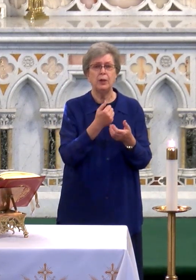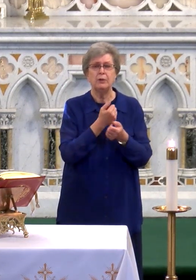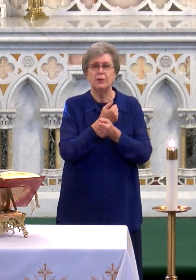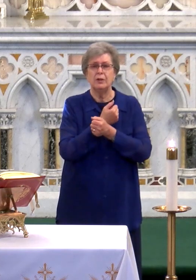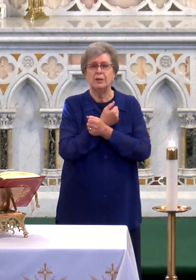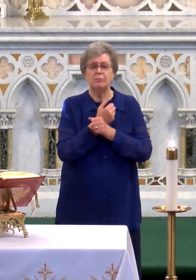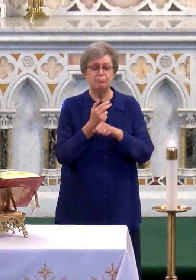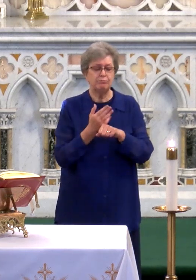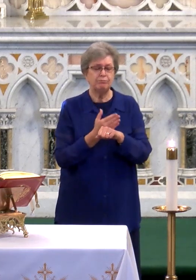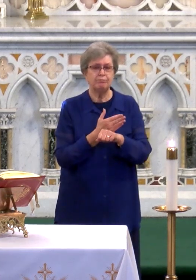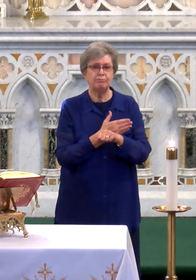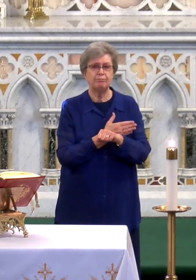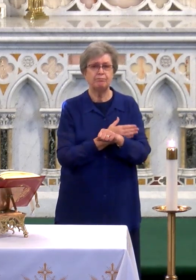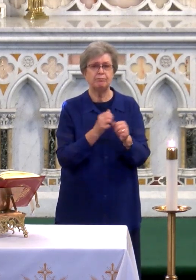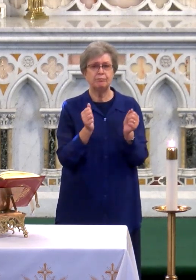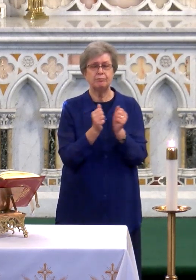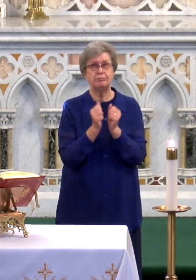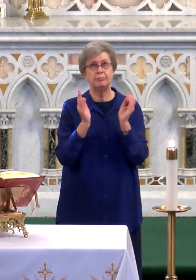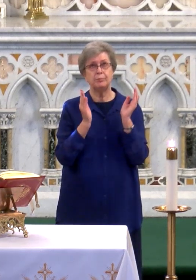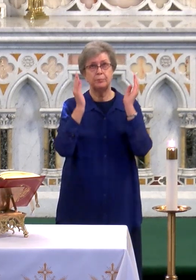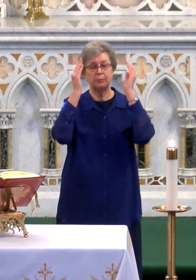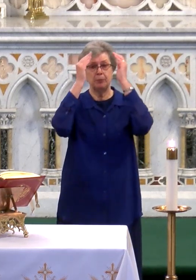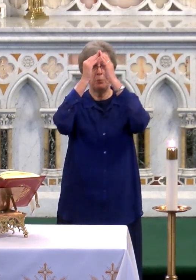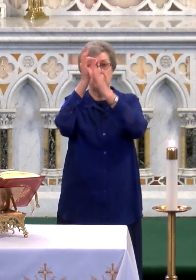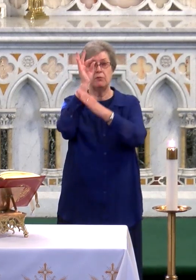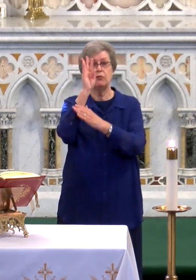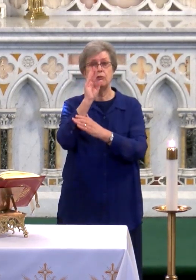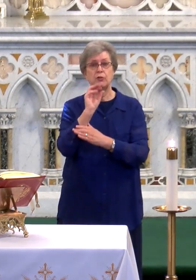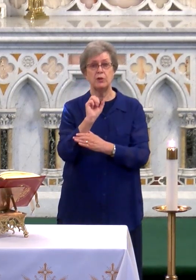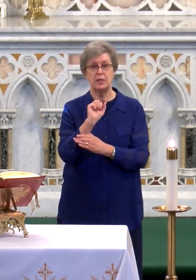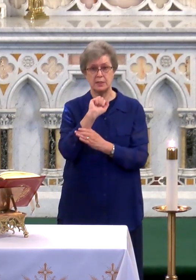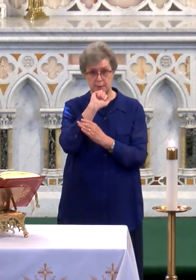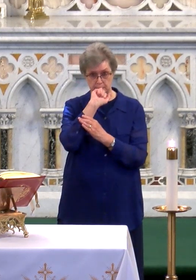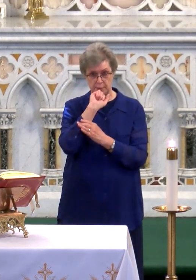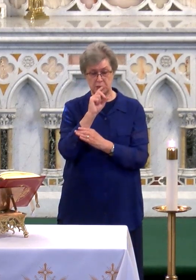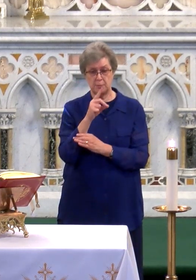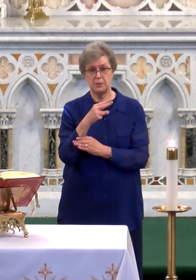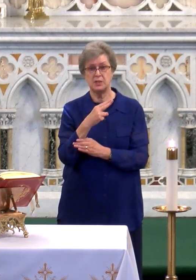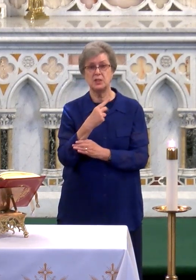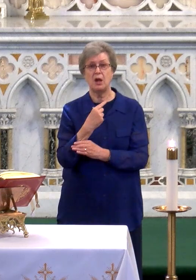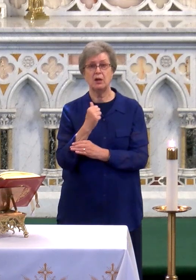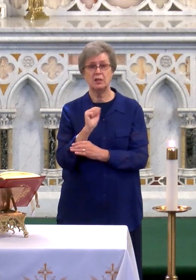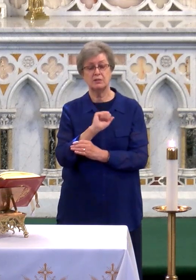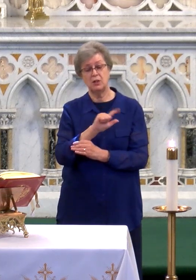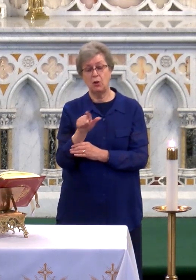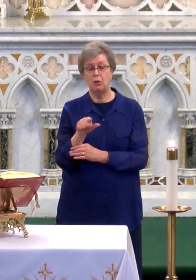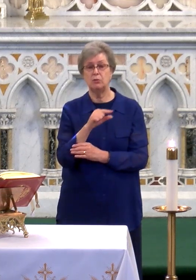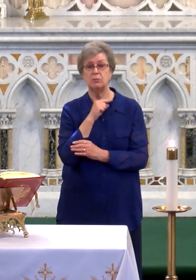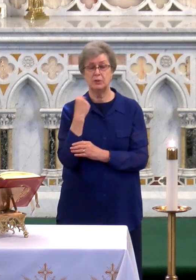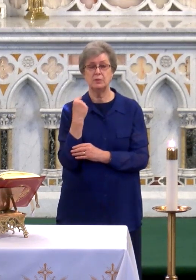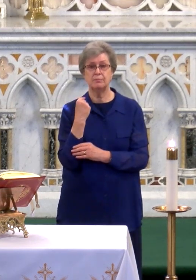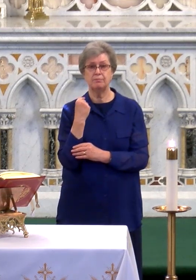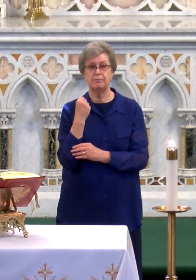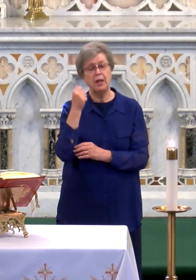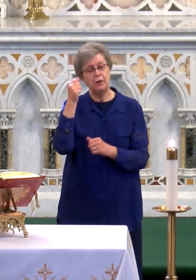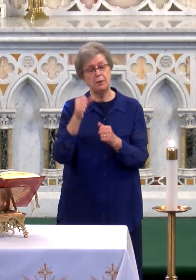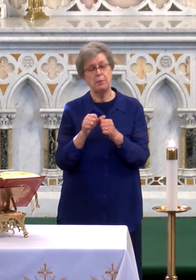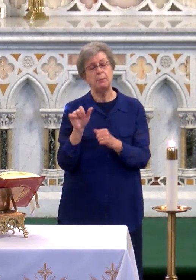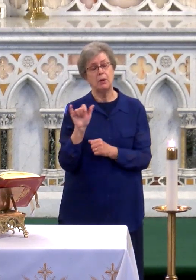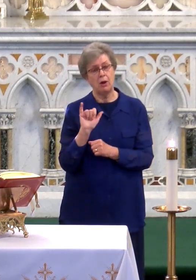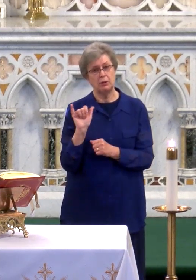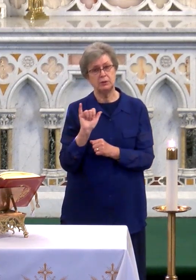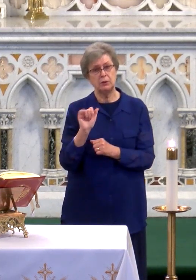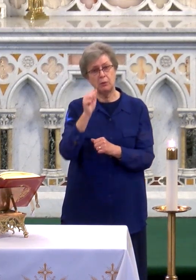charity, together with Francis our Pope and Douglas our Bishop and all the clergy. Remember also